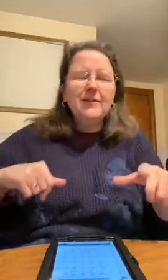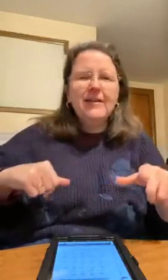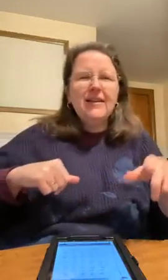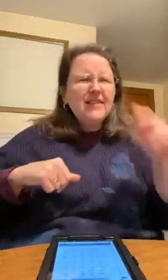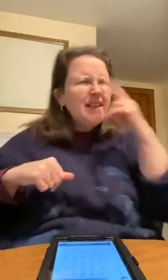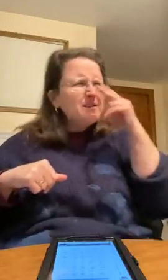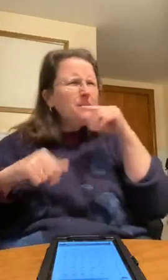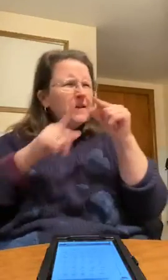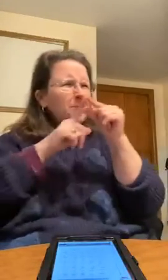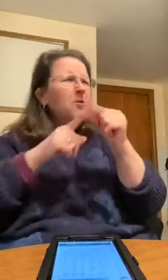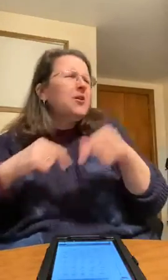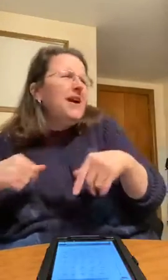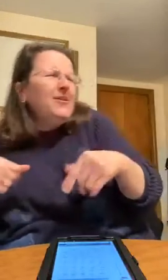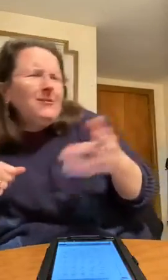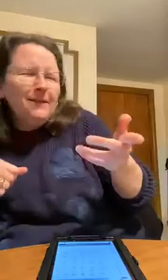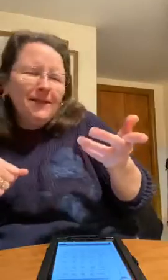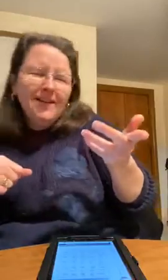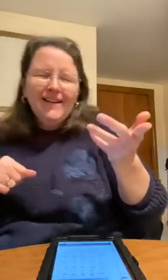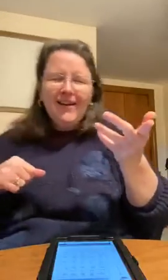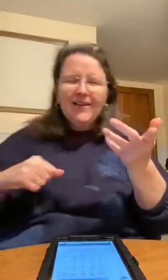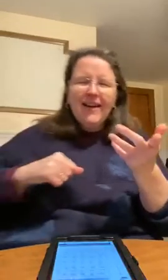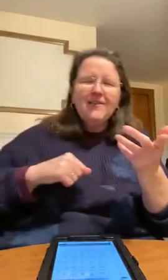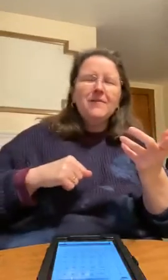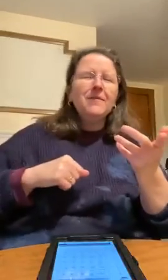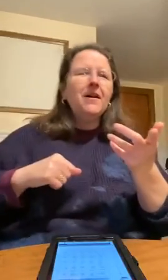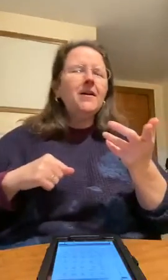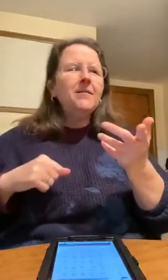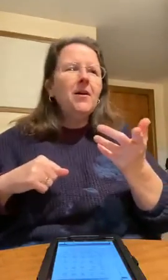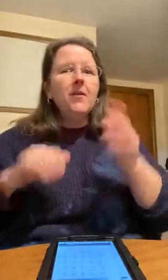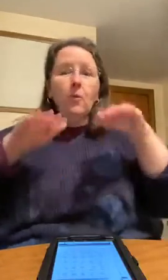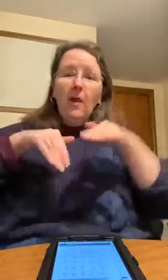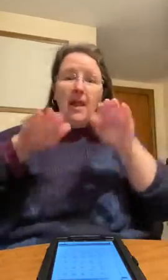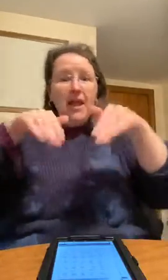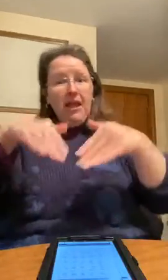Gee, that's a funny word. Whatever. Okay. The